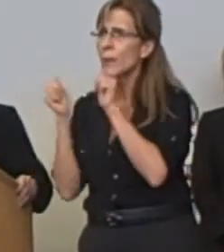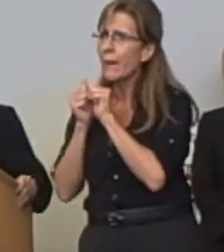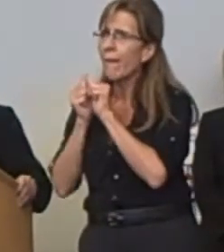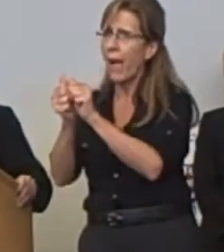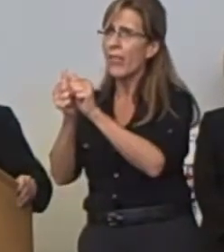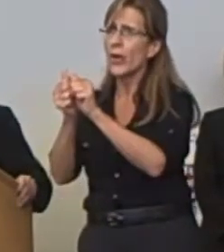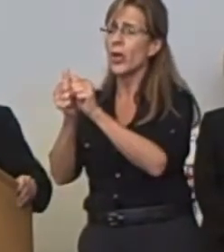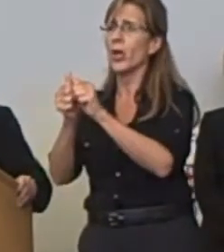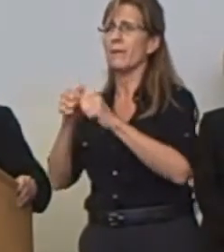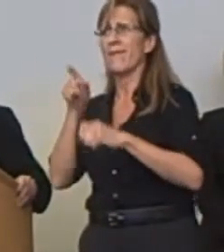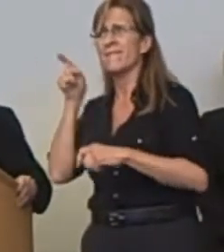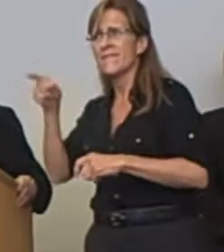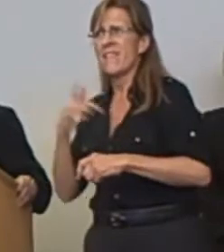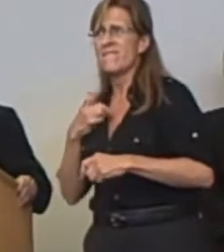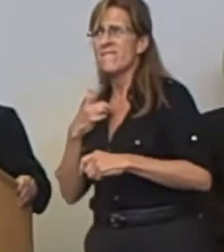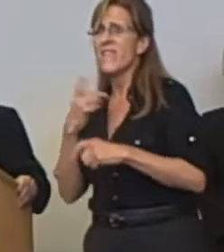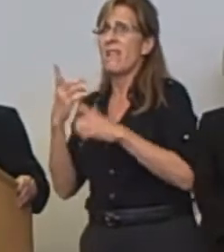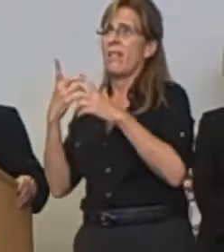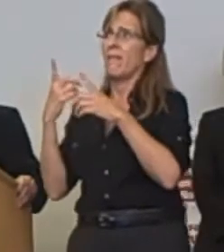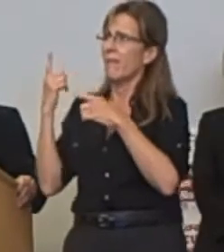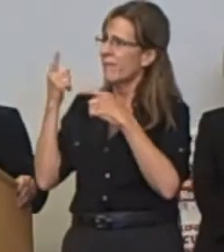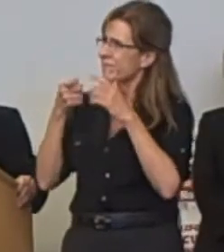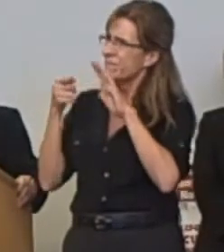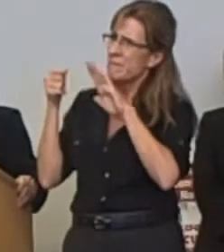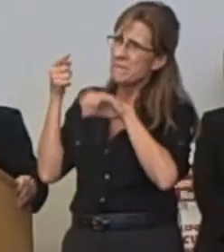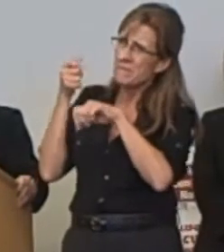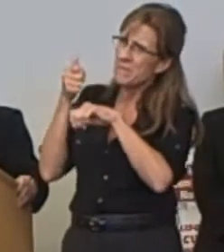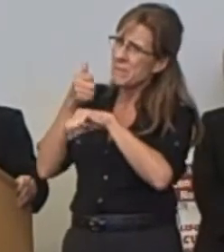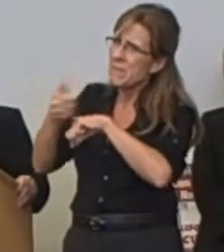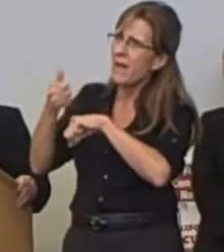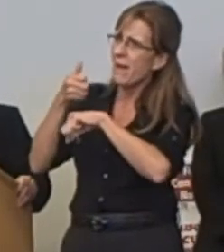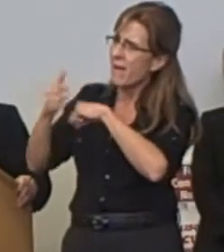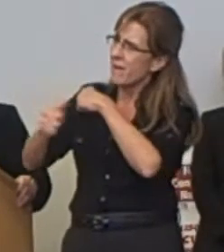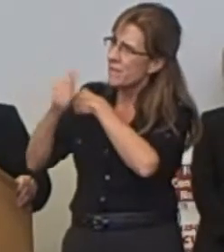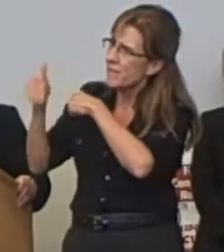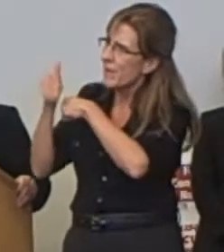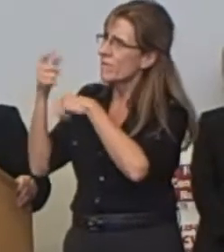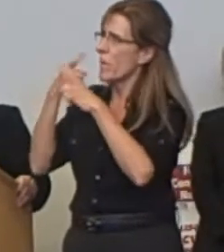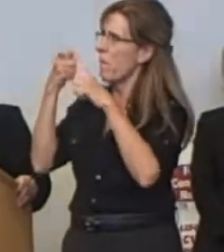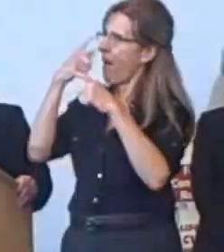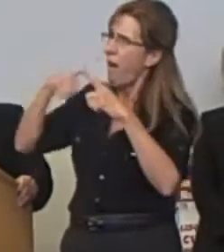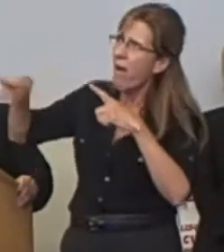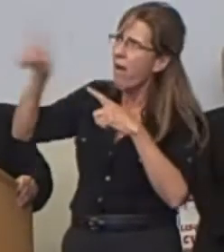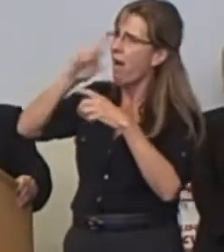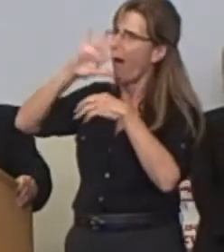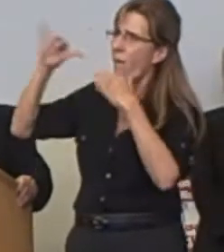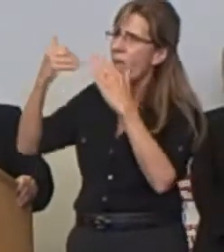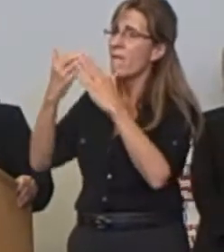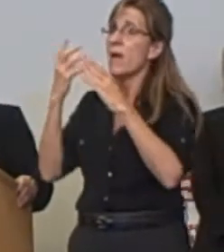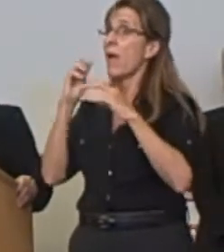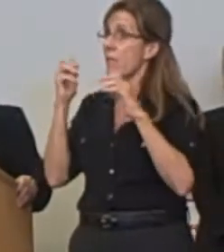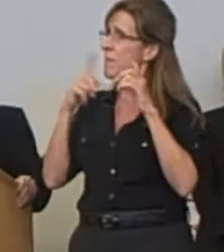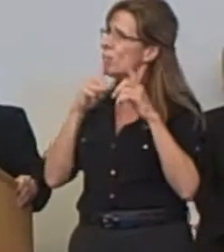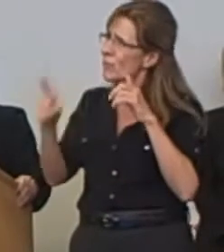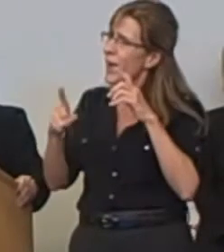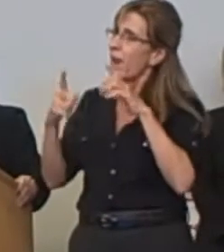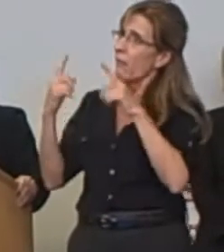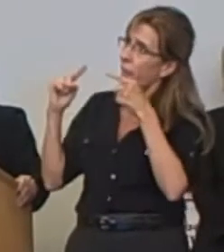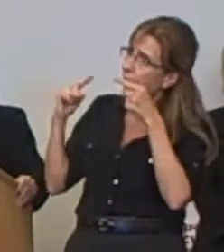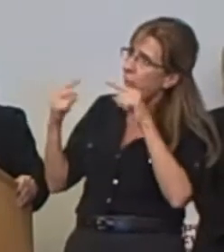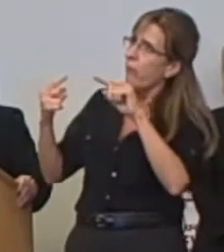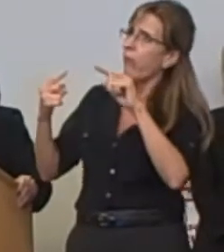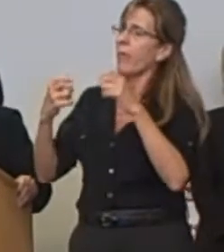all being pounded from every direction. The students have been slammed with tuition and fee